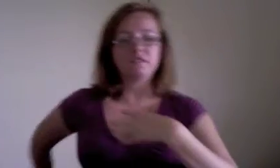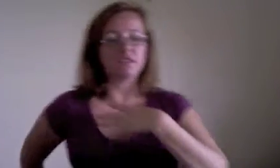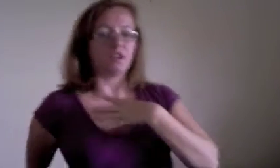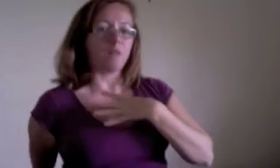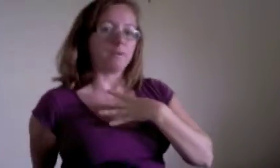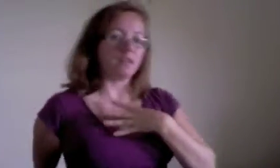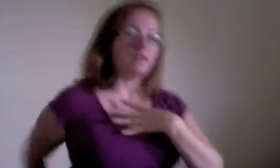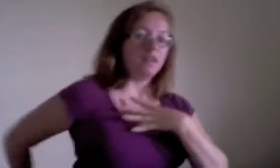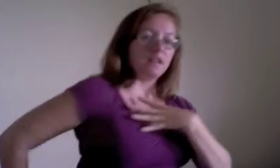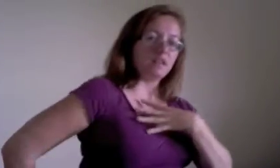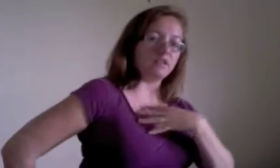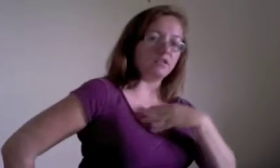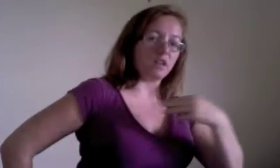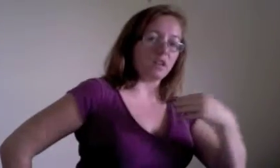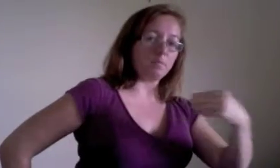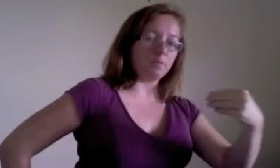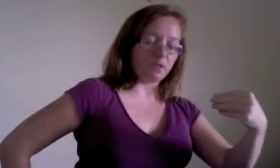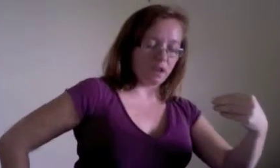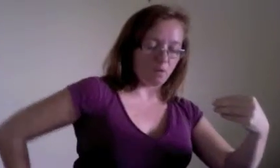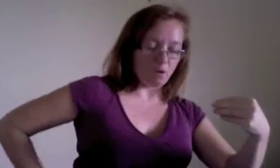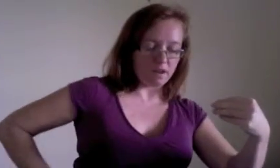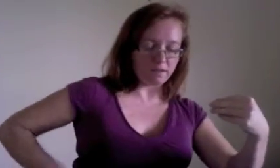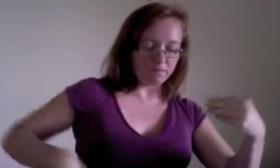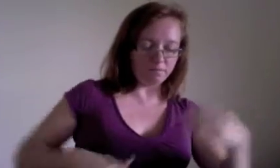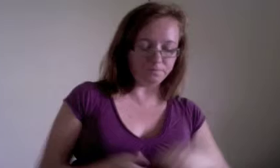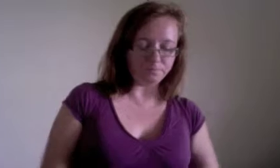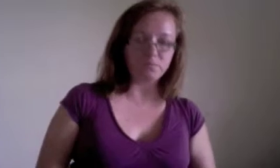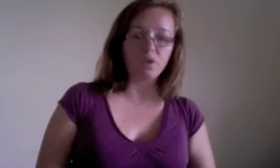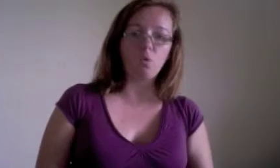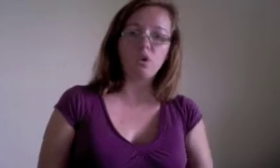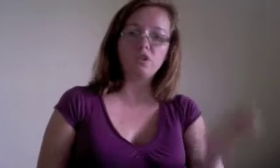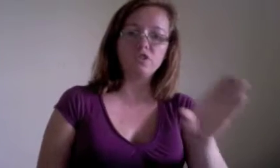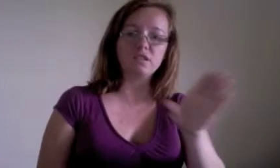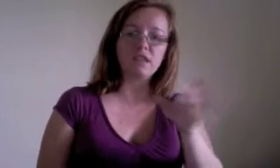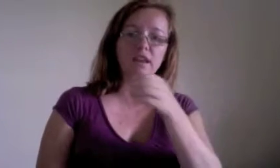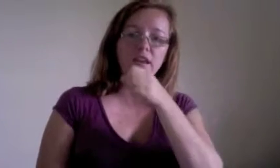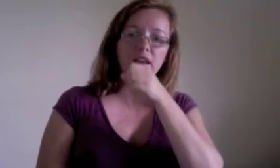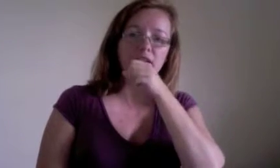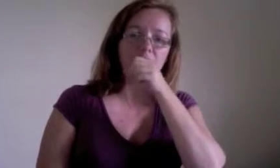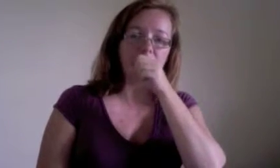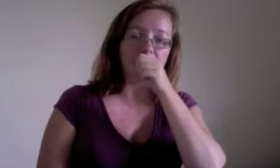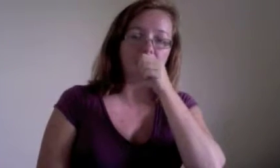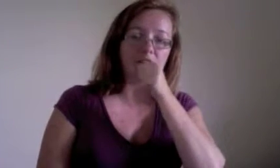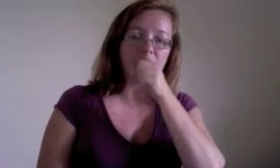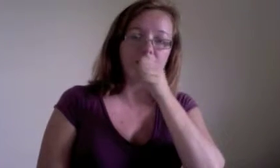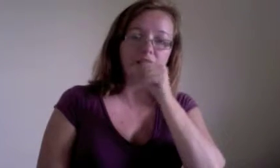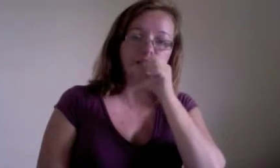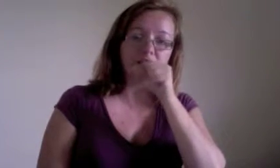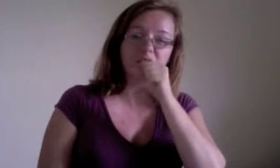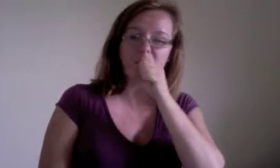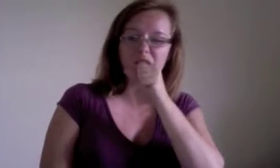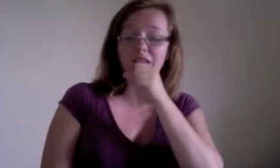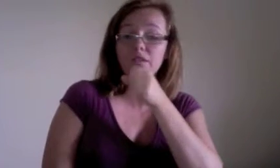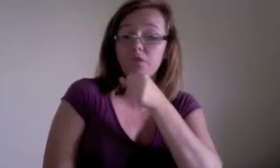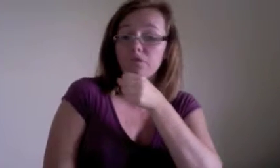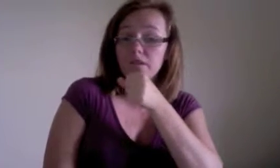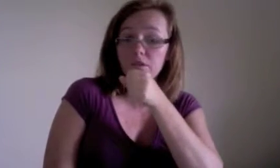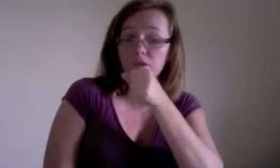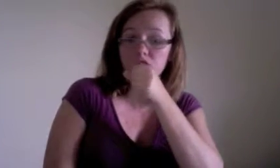or not, but it's just like pulling out white. Orange is like this, like you're squeezing orange juice,